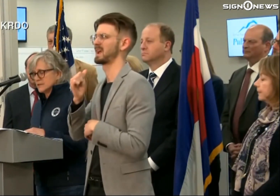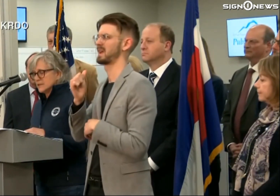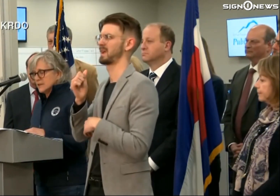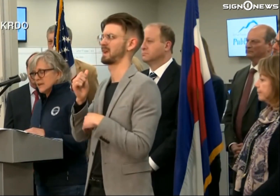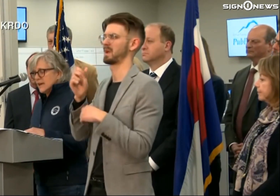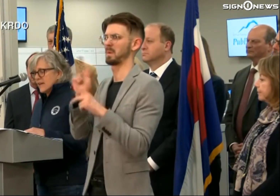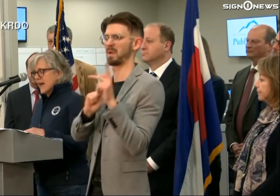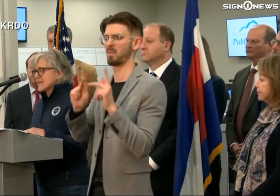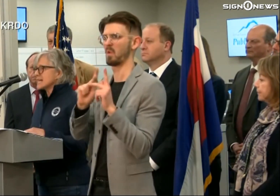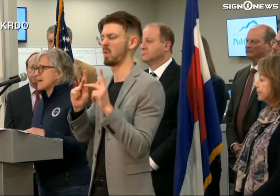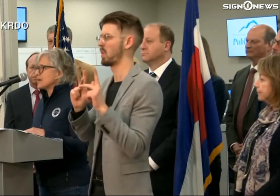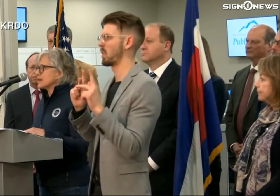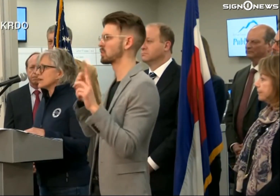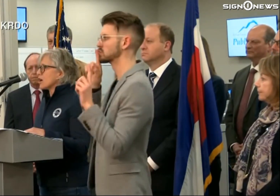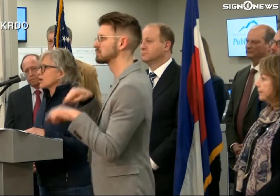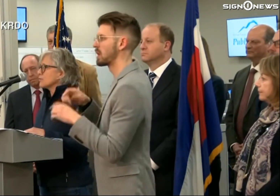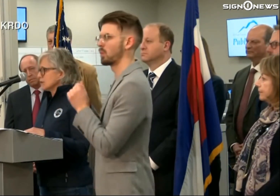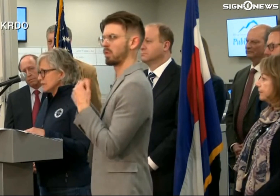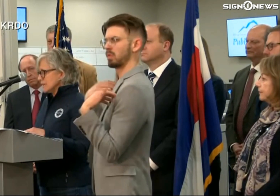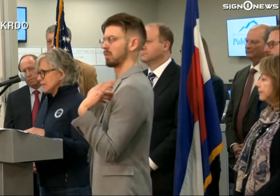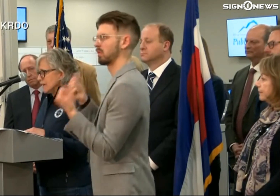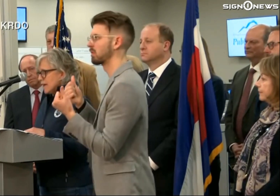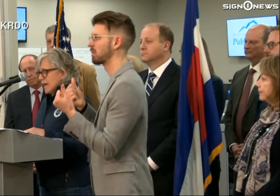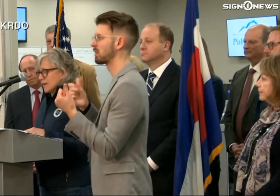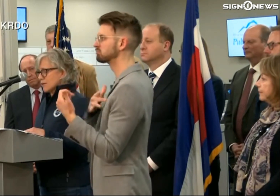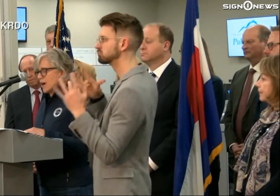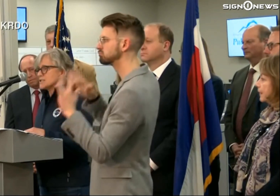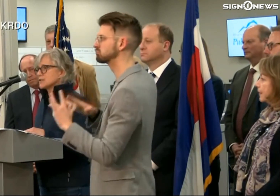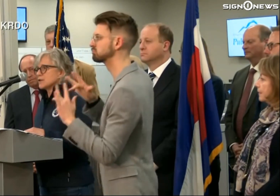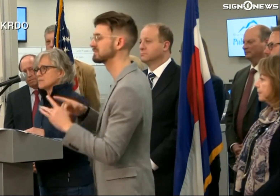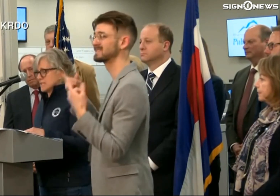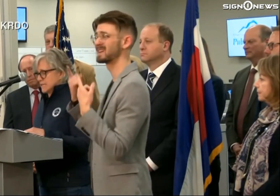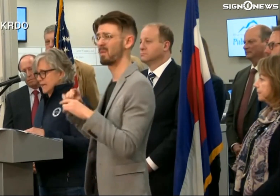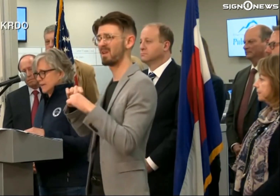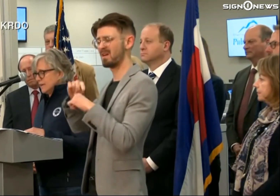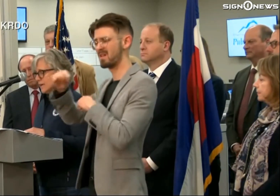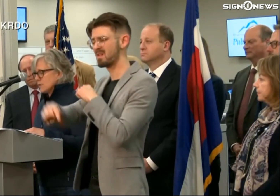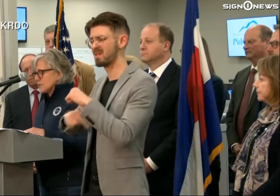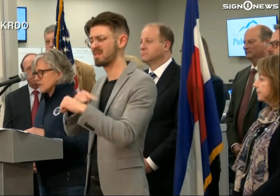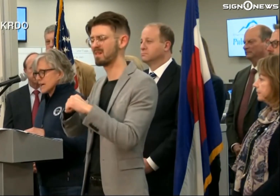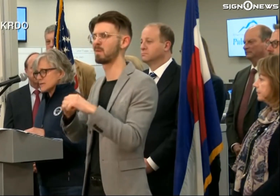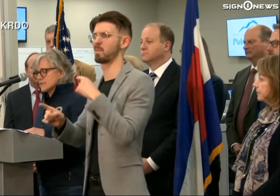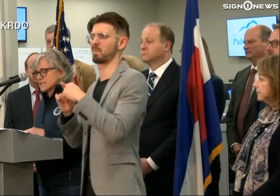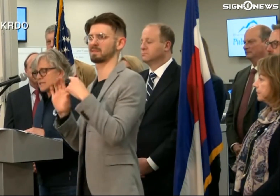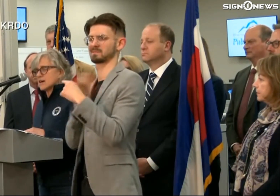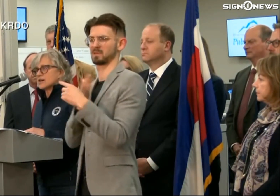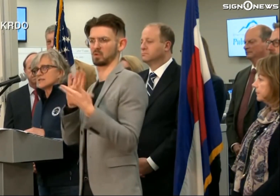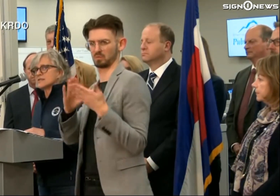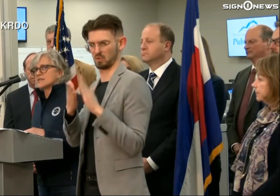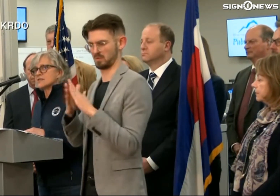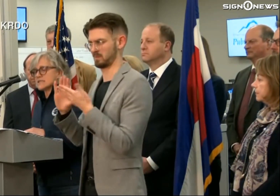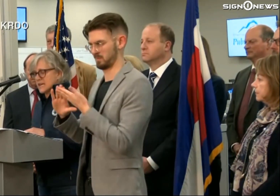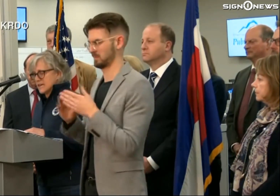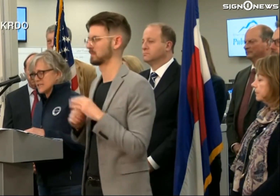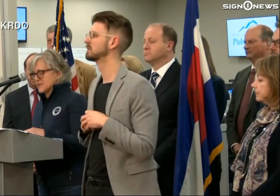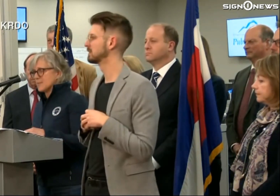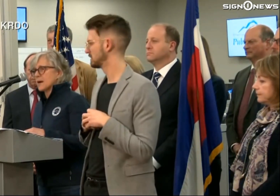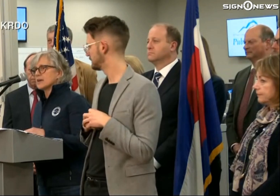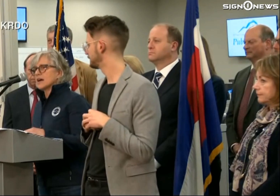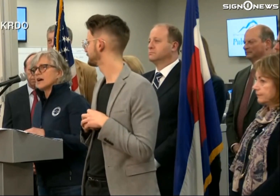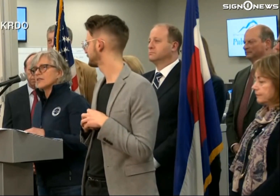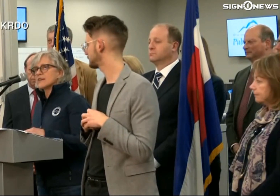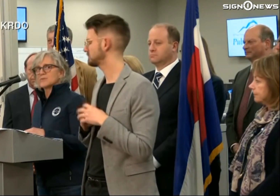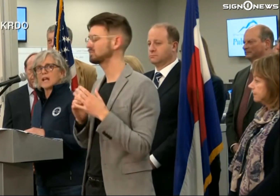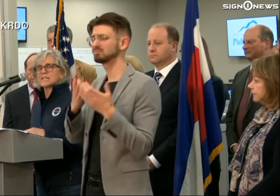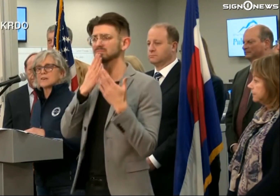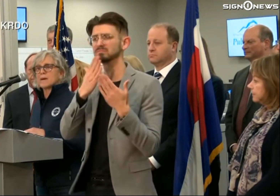compassion. That is happening in our community and across the globe today. And we would like to extend our sincerest thanks from